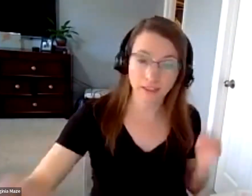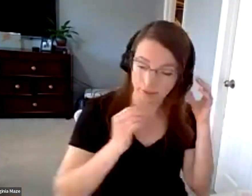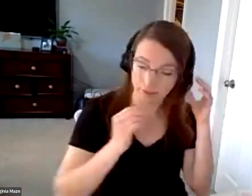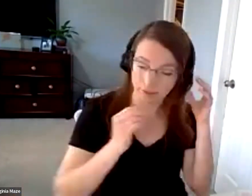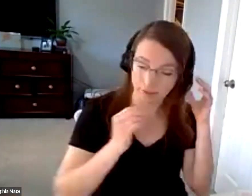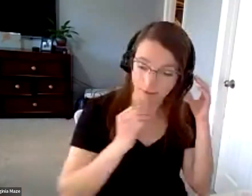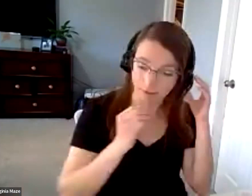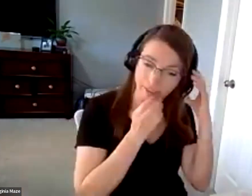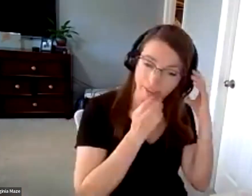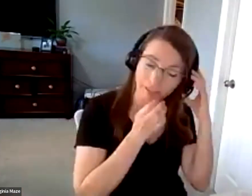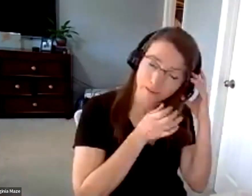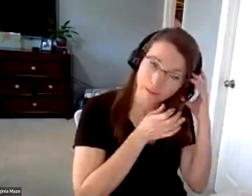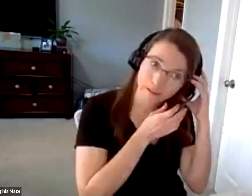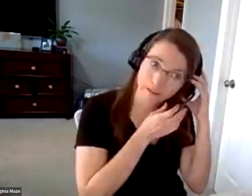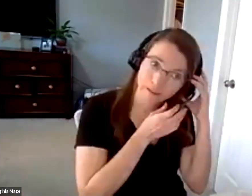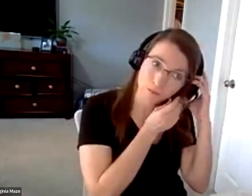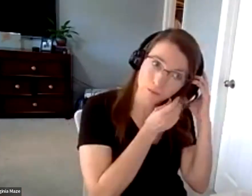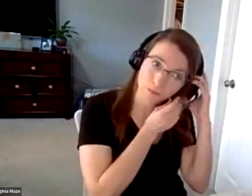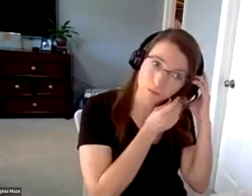did and I didn't get it, then let me know.